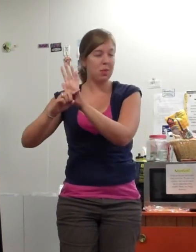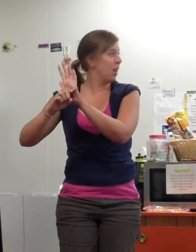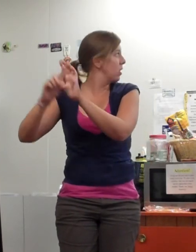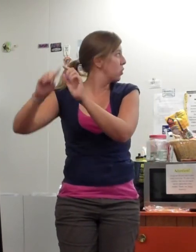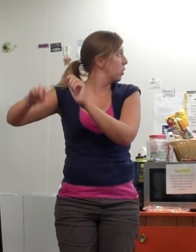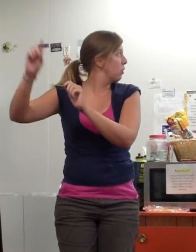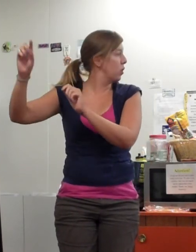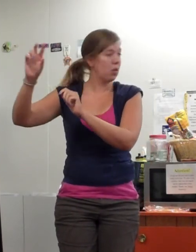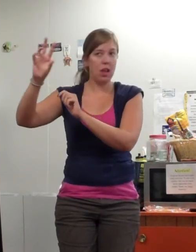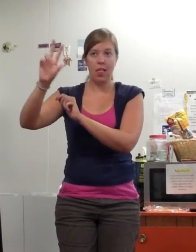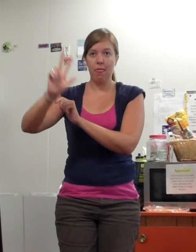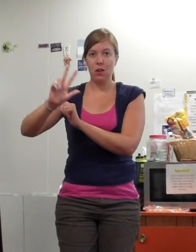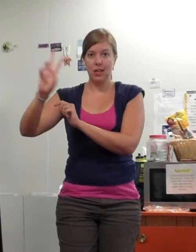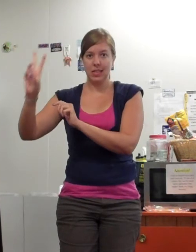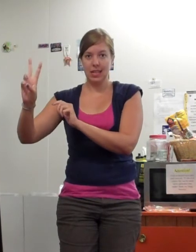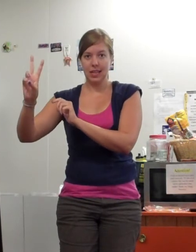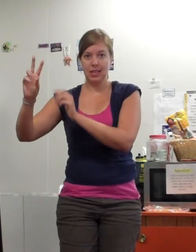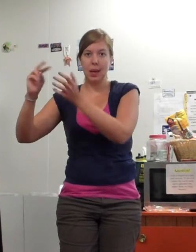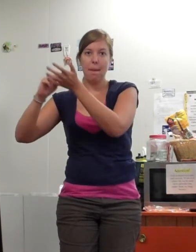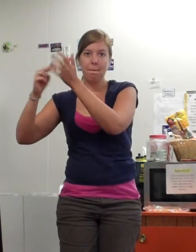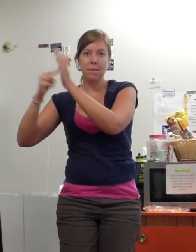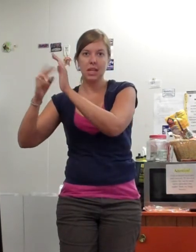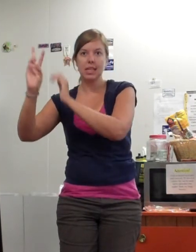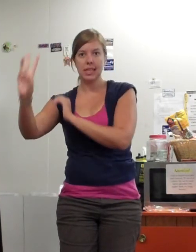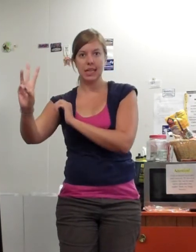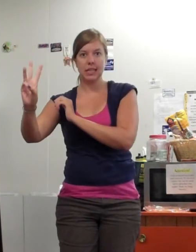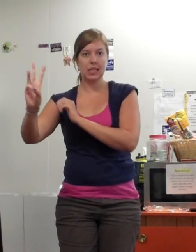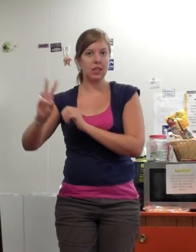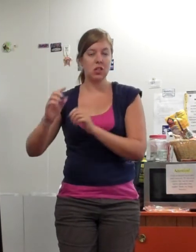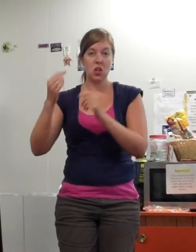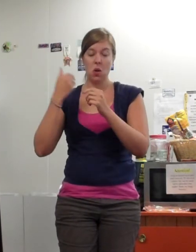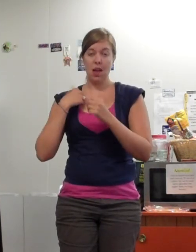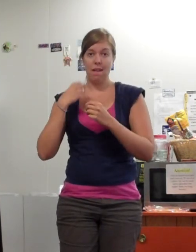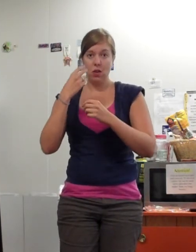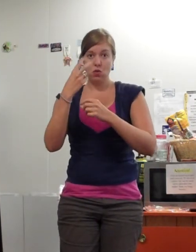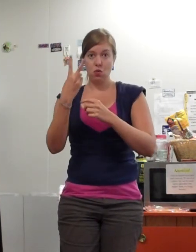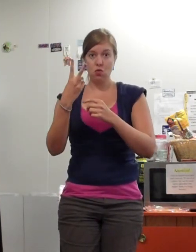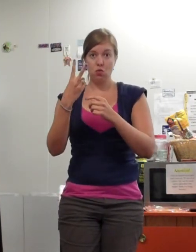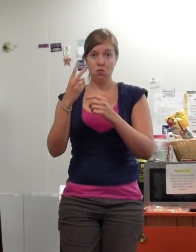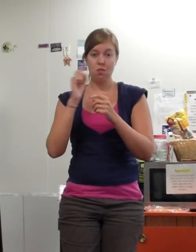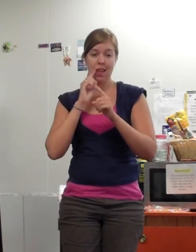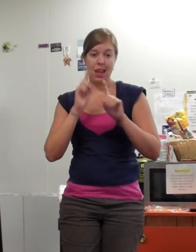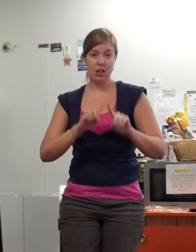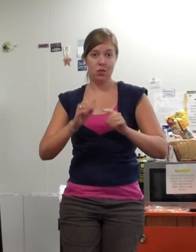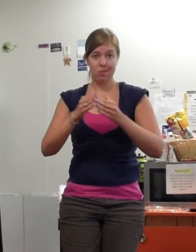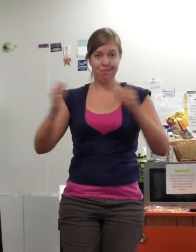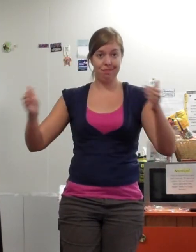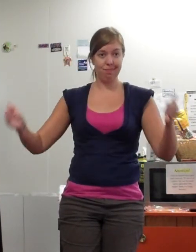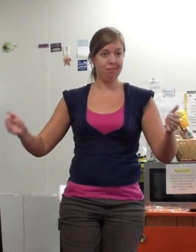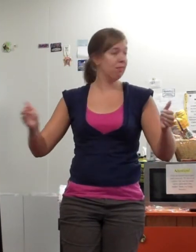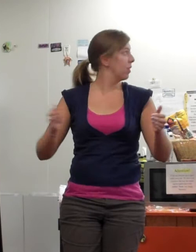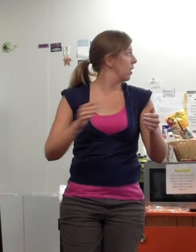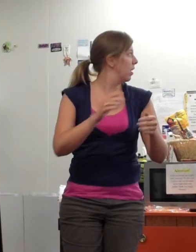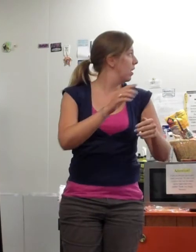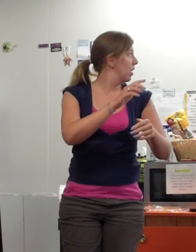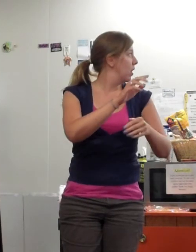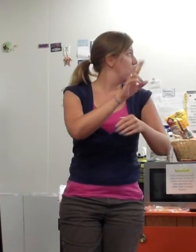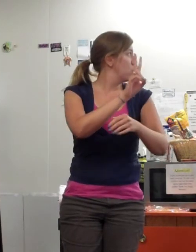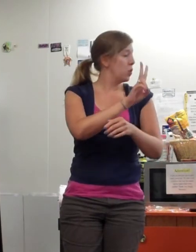So I'll have two different answers. X is going to be 2 plus 6 divided by 2, and